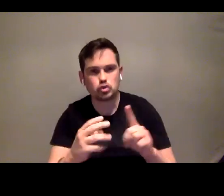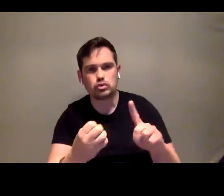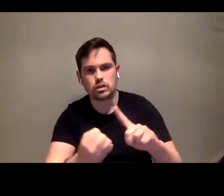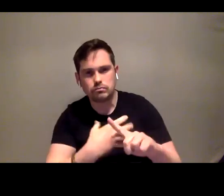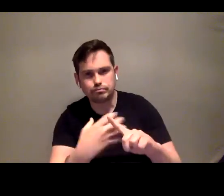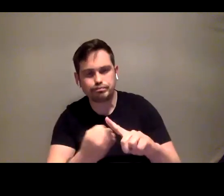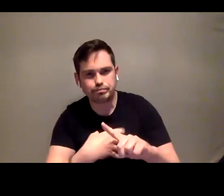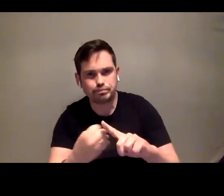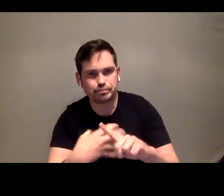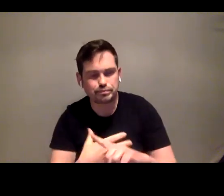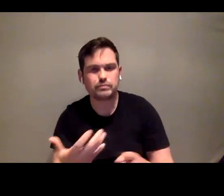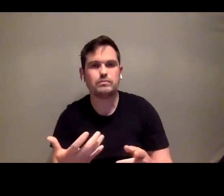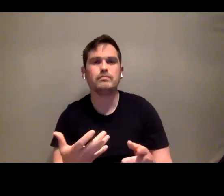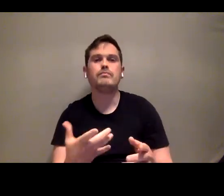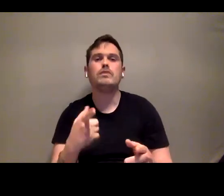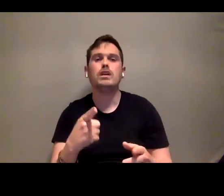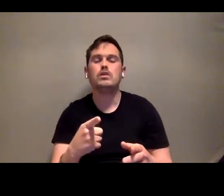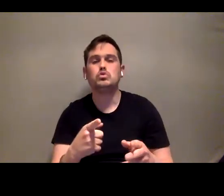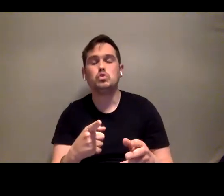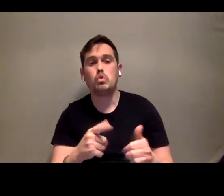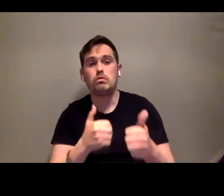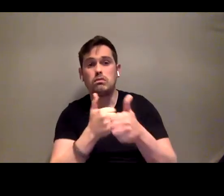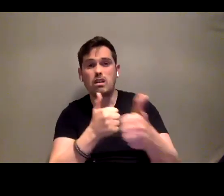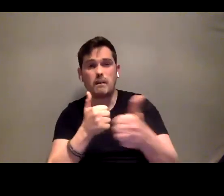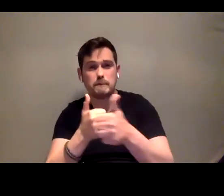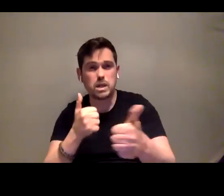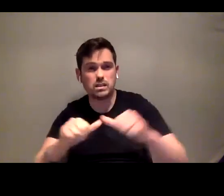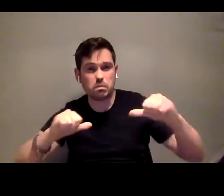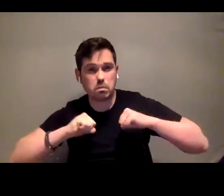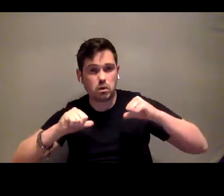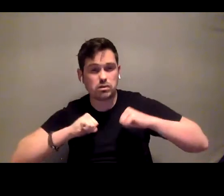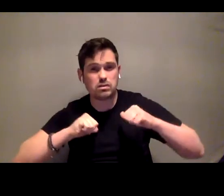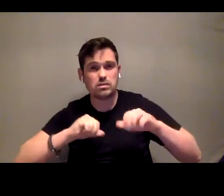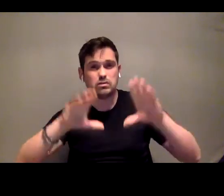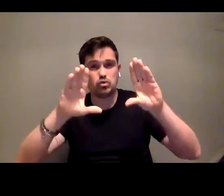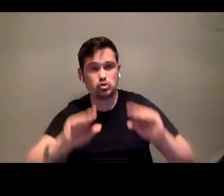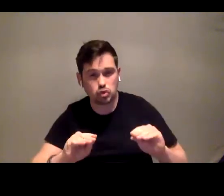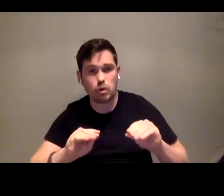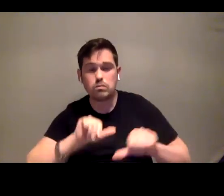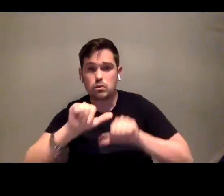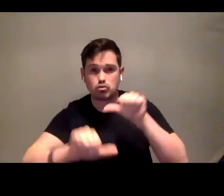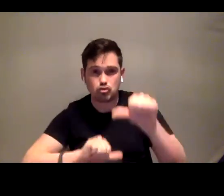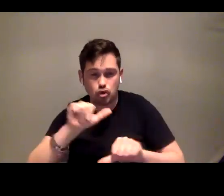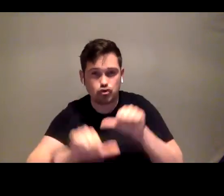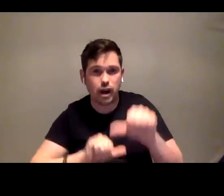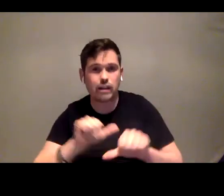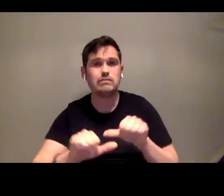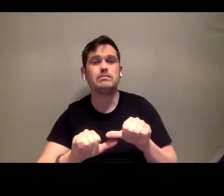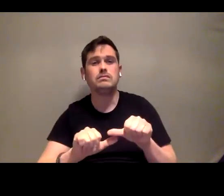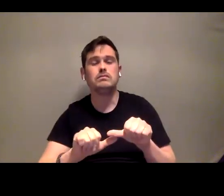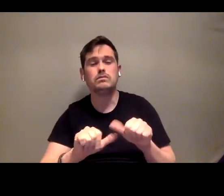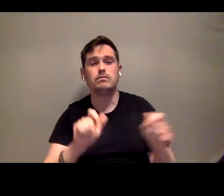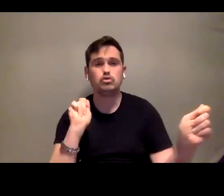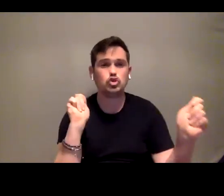strict conditions that would force progress on this or radically improve working conditions. And then meanwhile, areas of growth like renewable